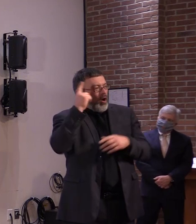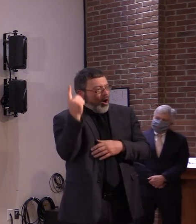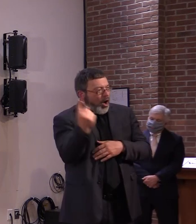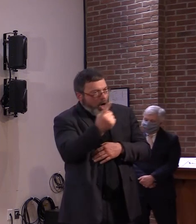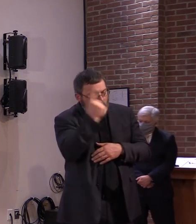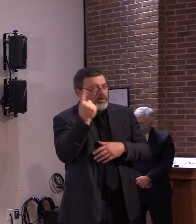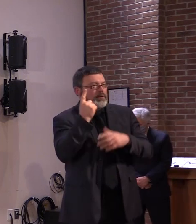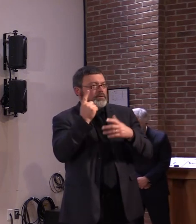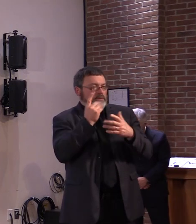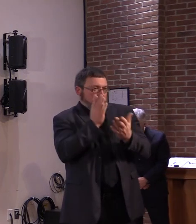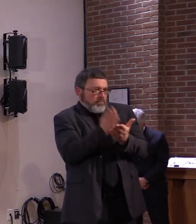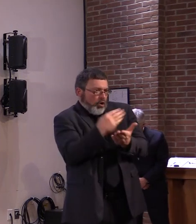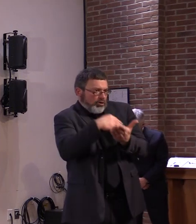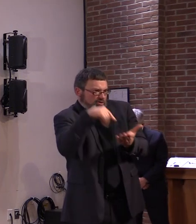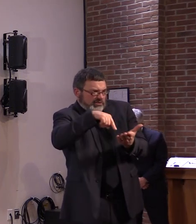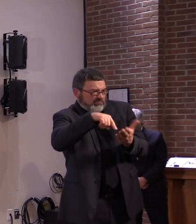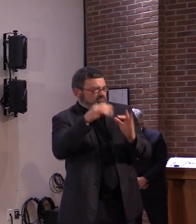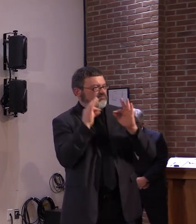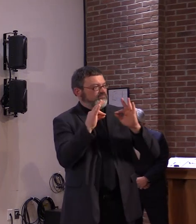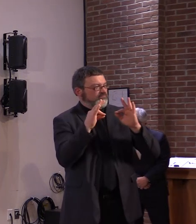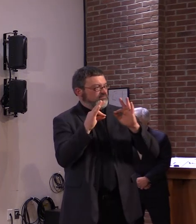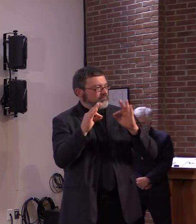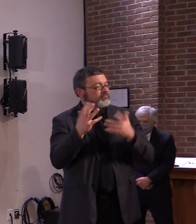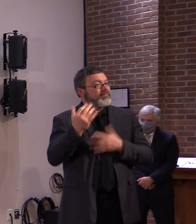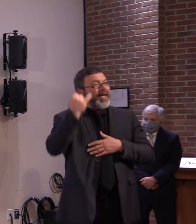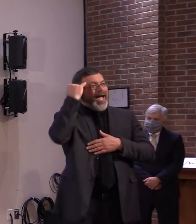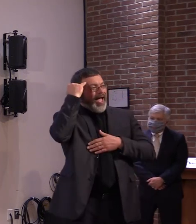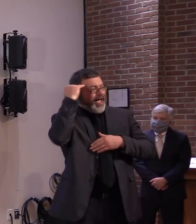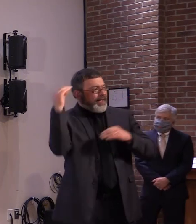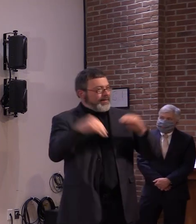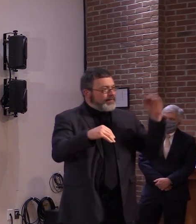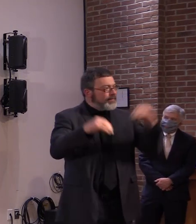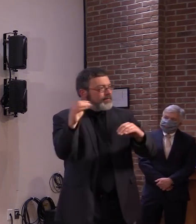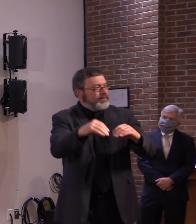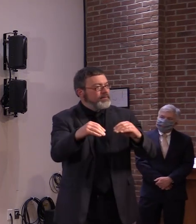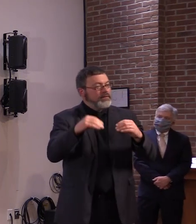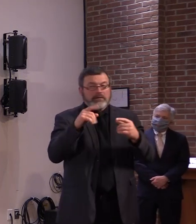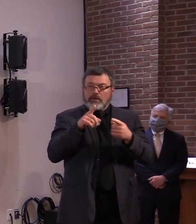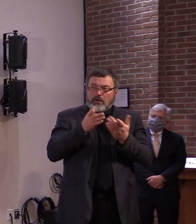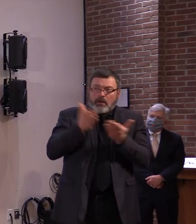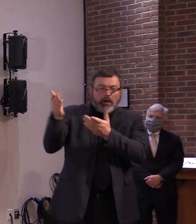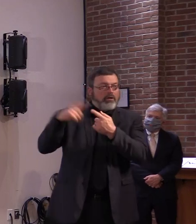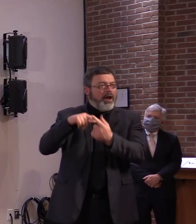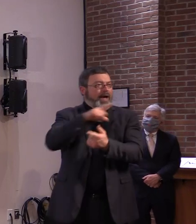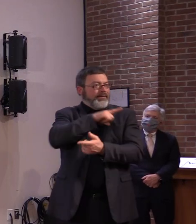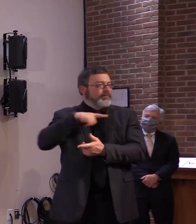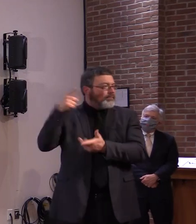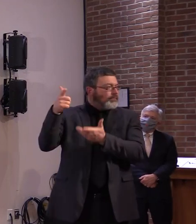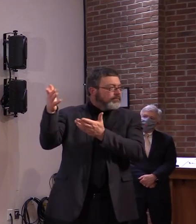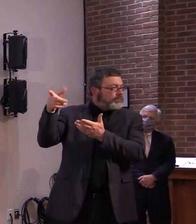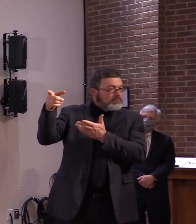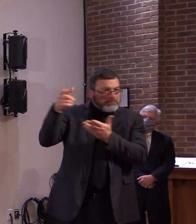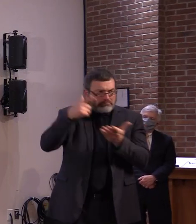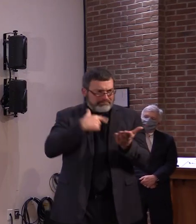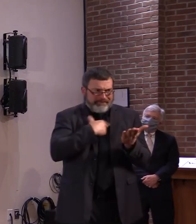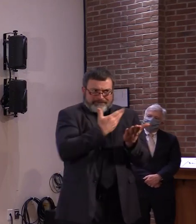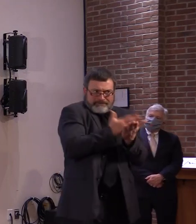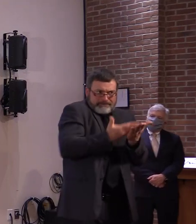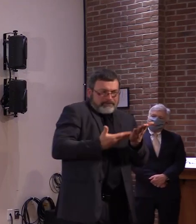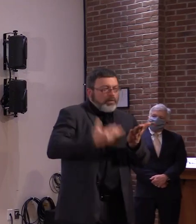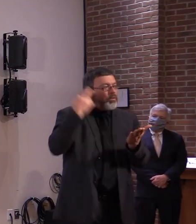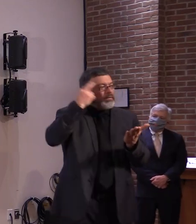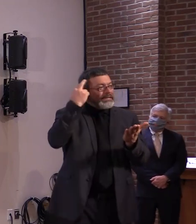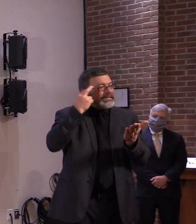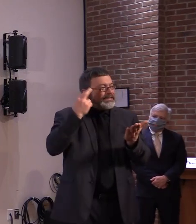different ideas to the legislature to bolster the economy, make Vermont more affordable, protect the most vulnerable, as we've